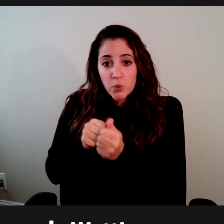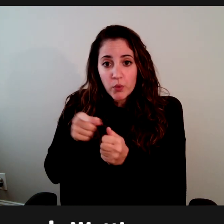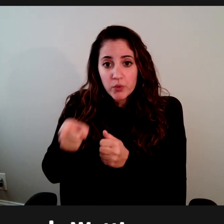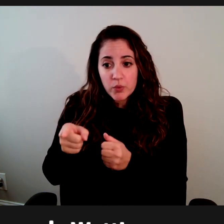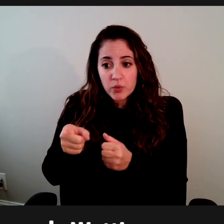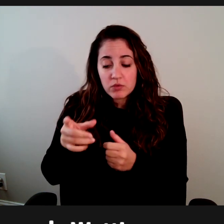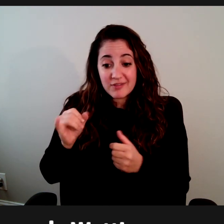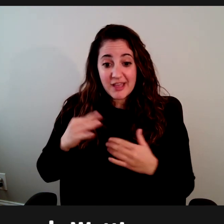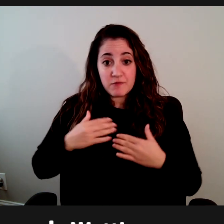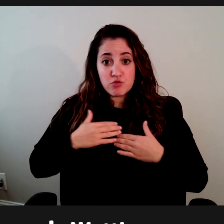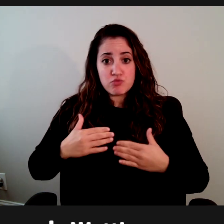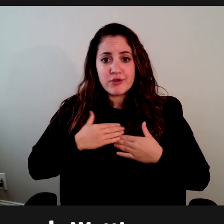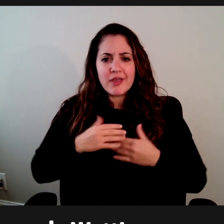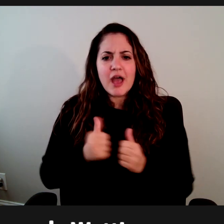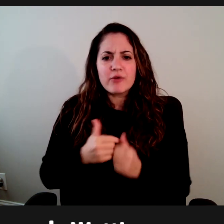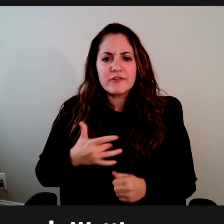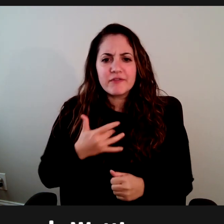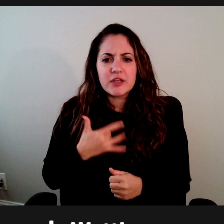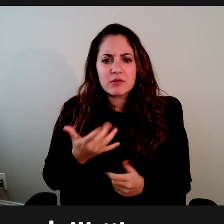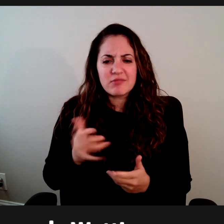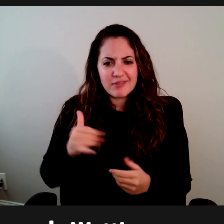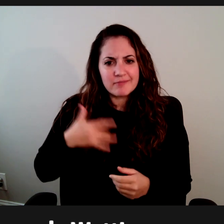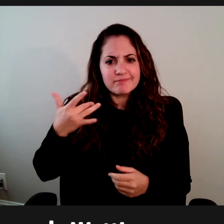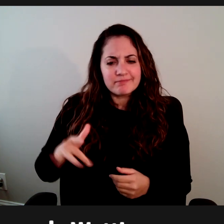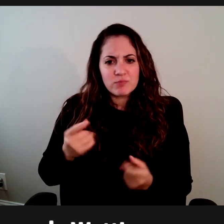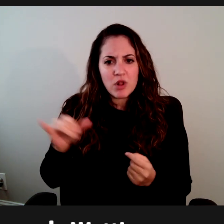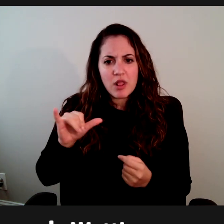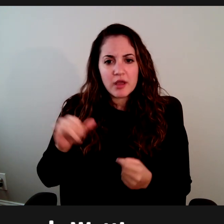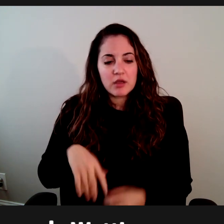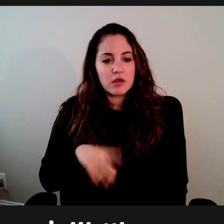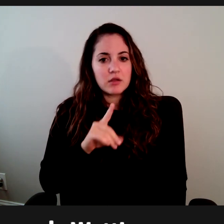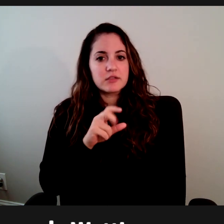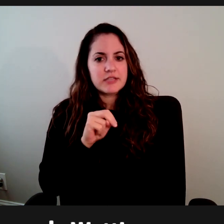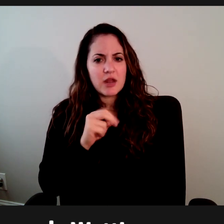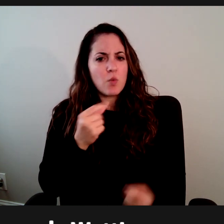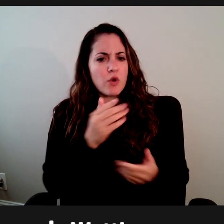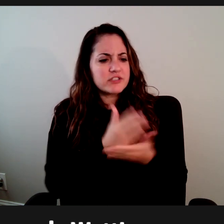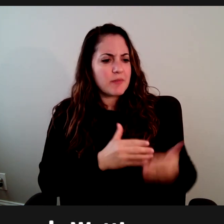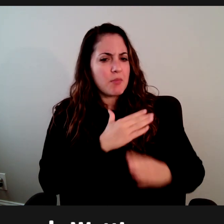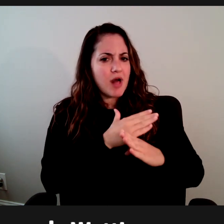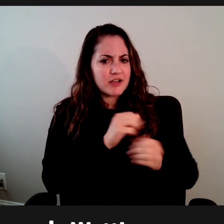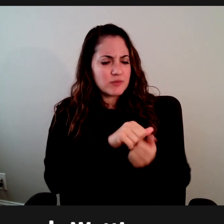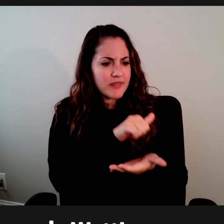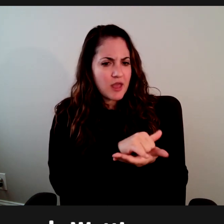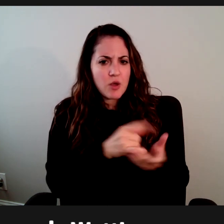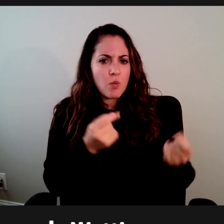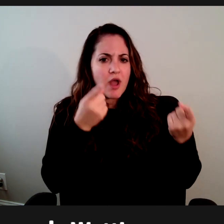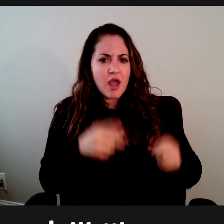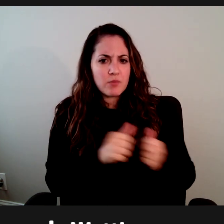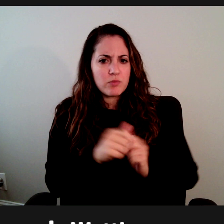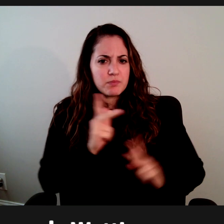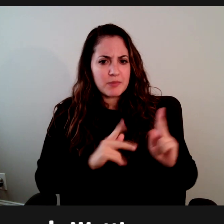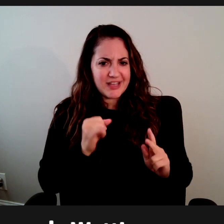moments ago, like just noticing, how does it feel to take a few deep breaths? And what are some of the blocks then that get in the way? What do you